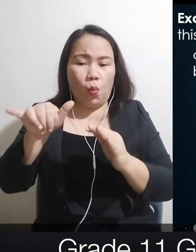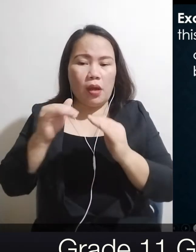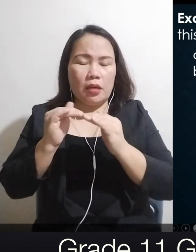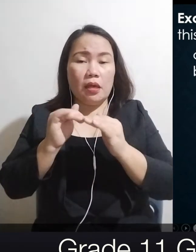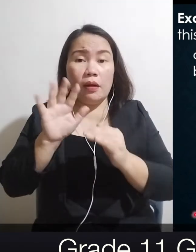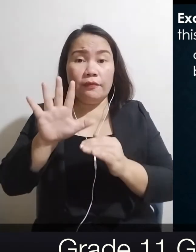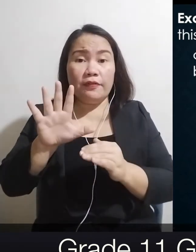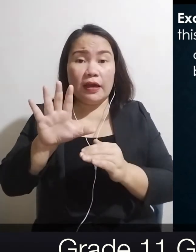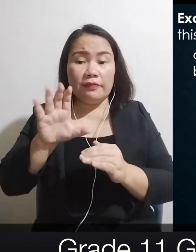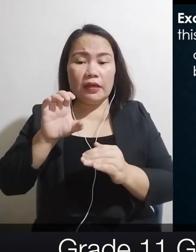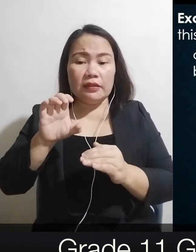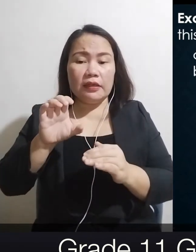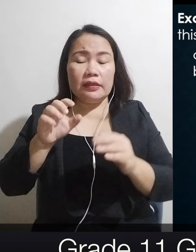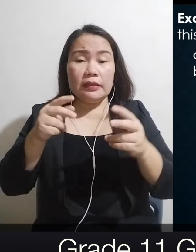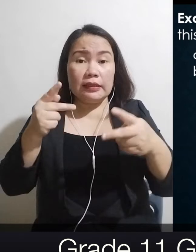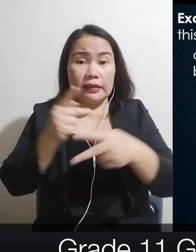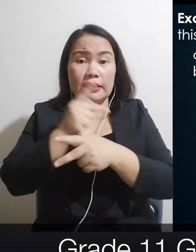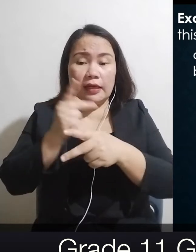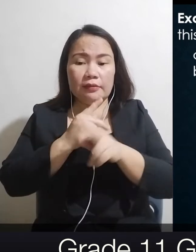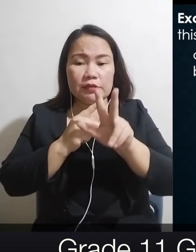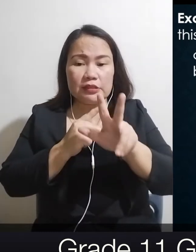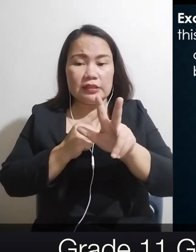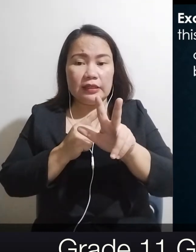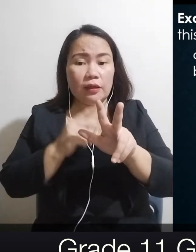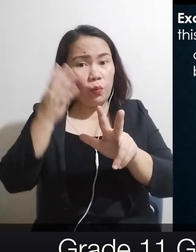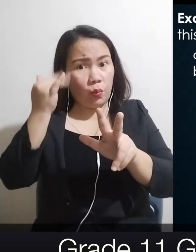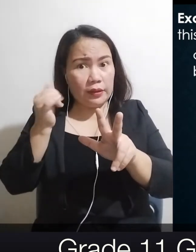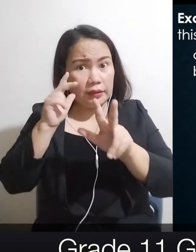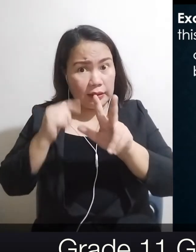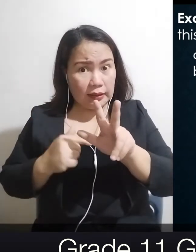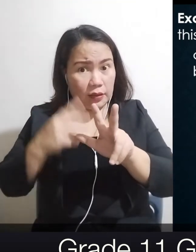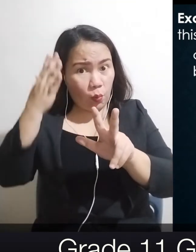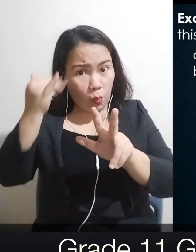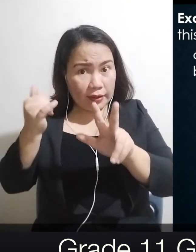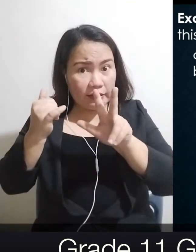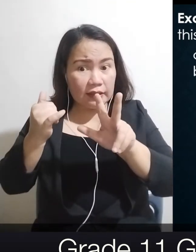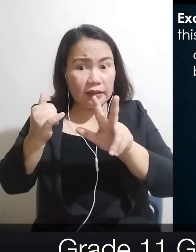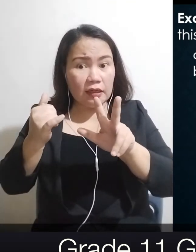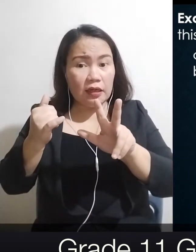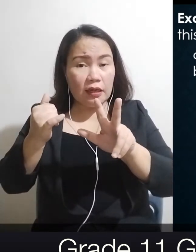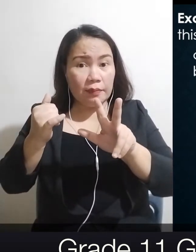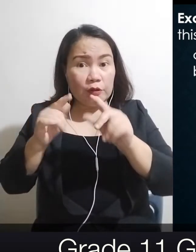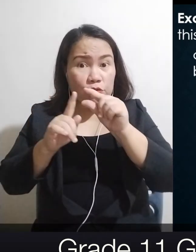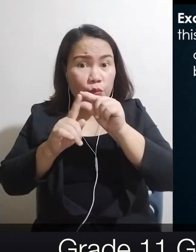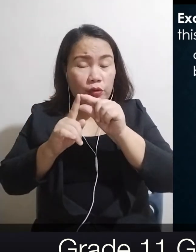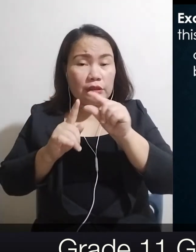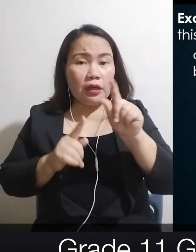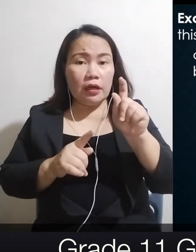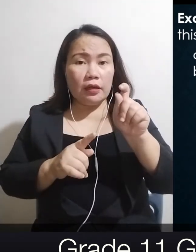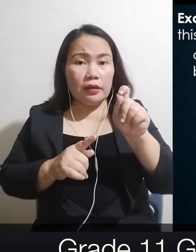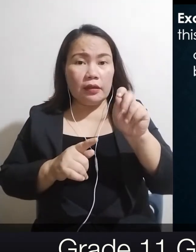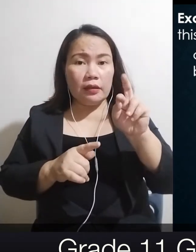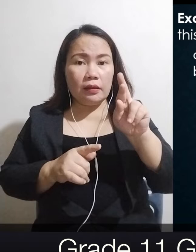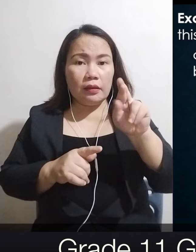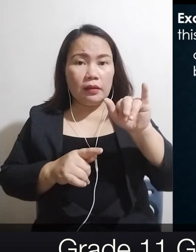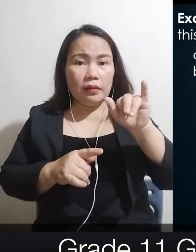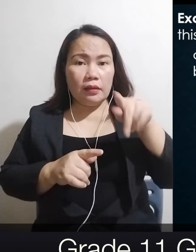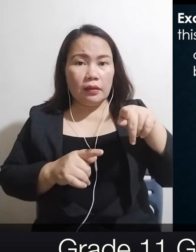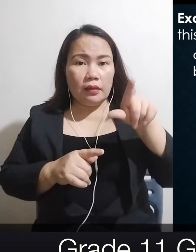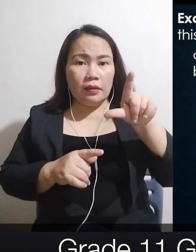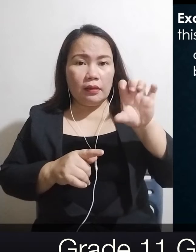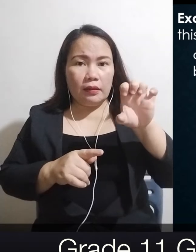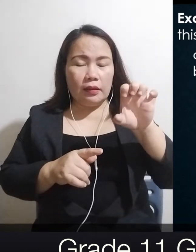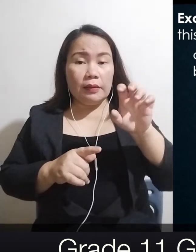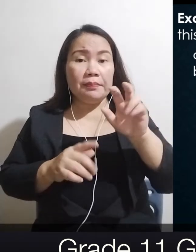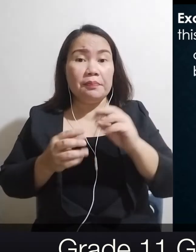situation by y is equal to 500 times 3. Bakit 3? Because of the word triples.